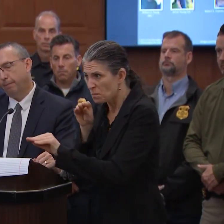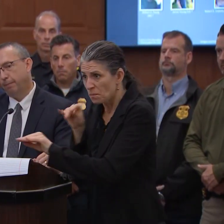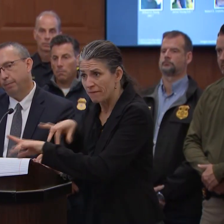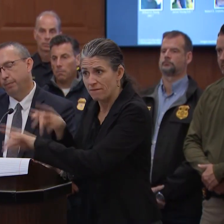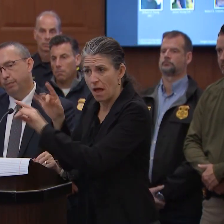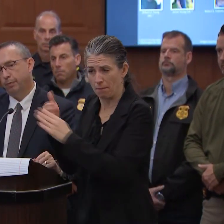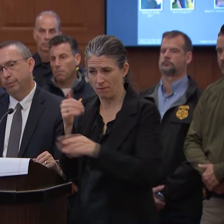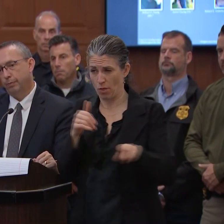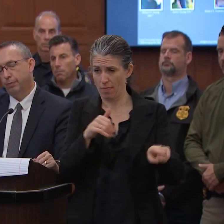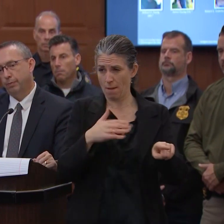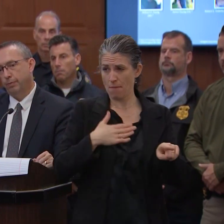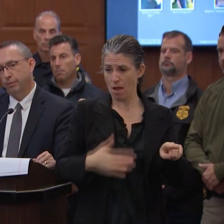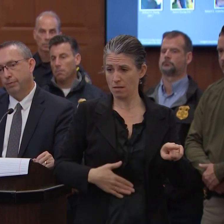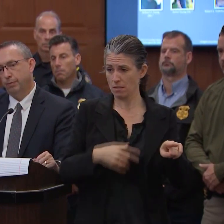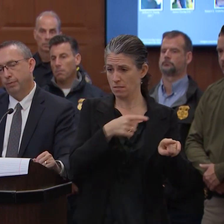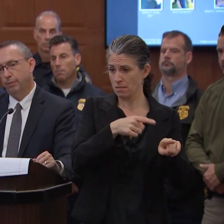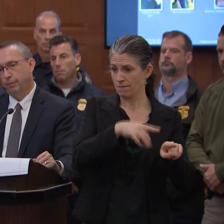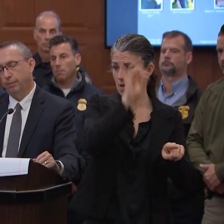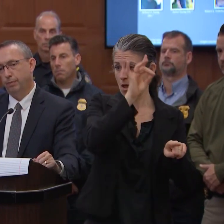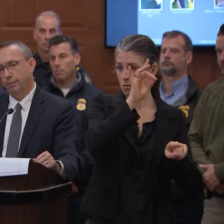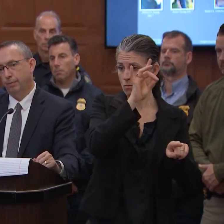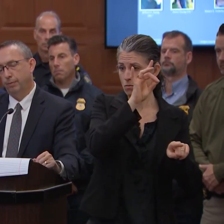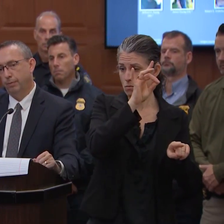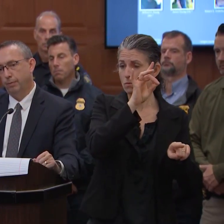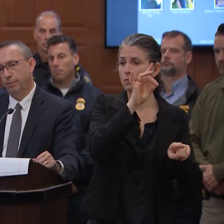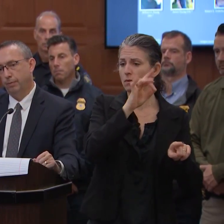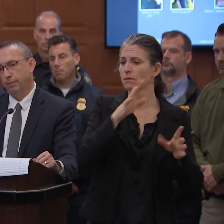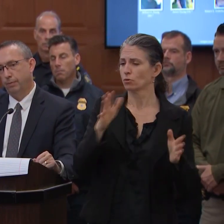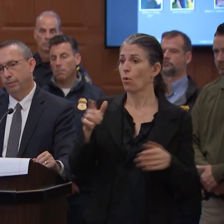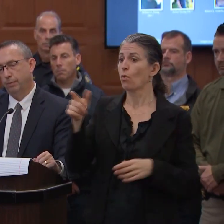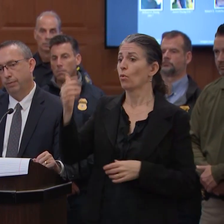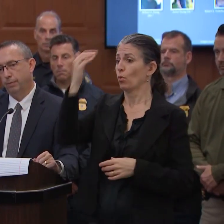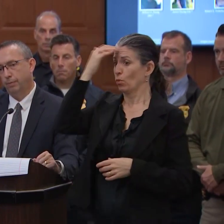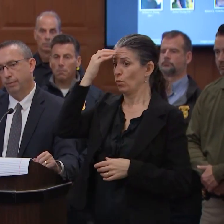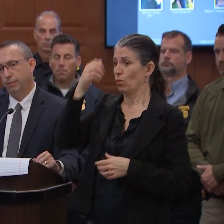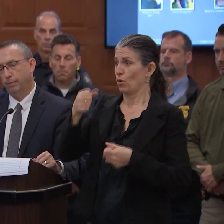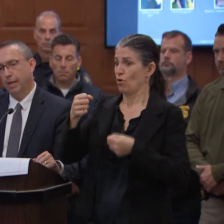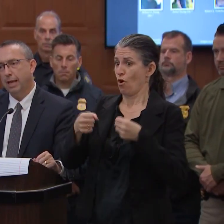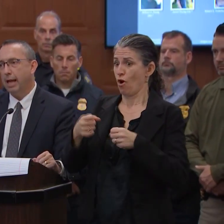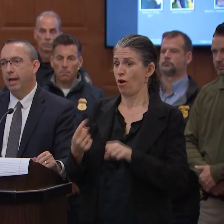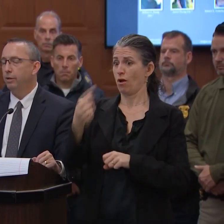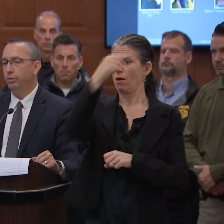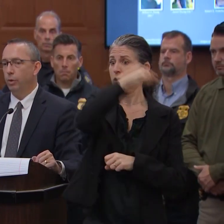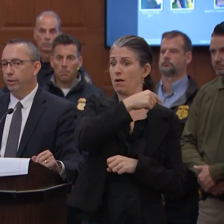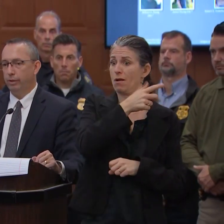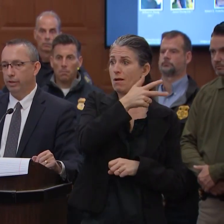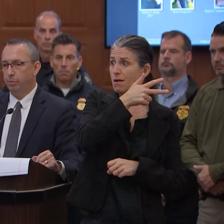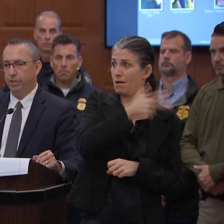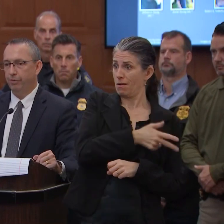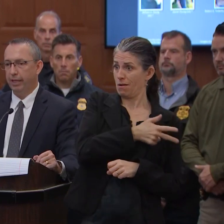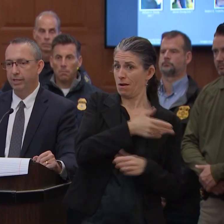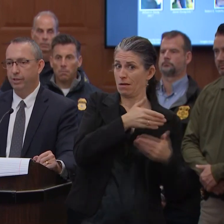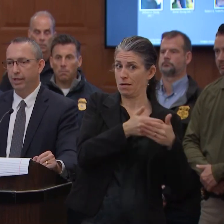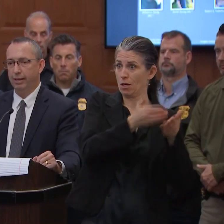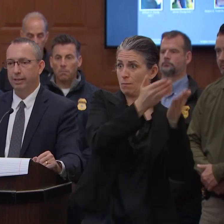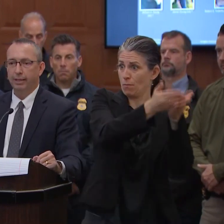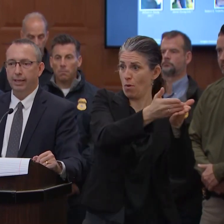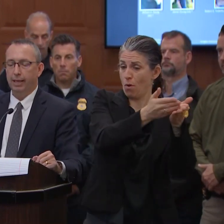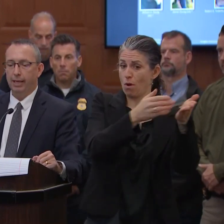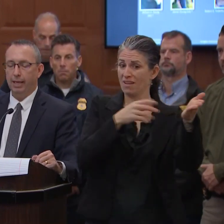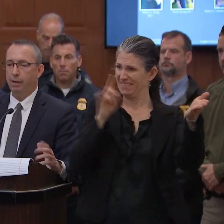the boat location? We had walked that trail. So were canines used to try and pick up his scent? I don't know the specific answer